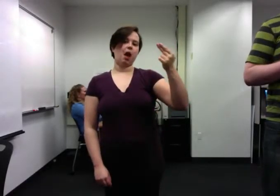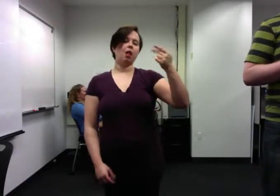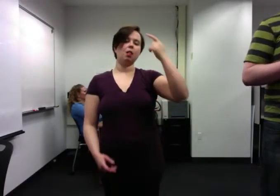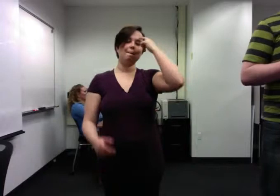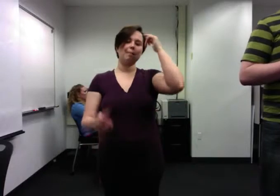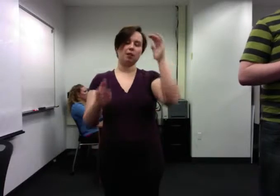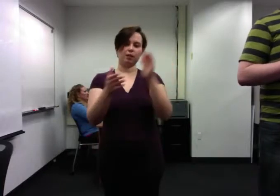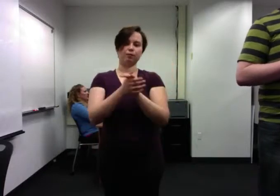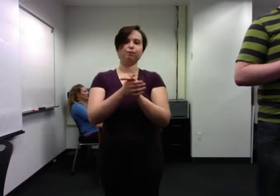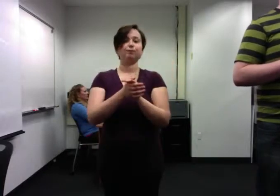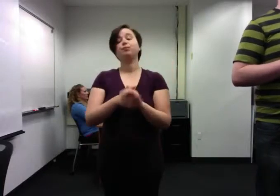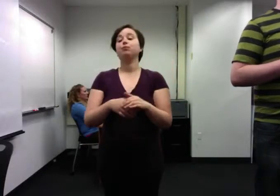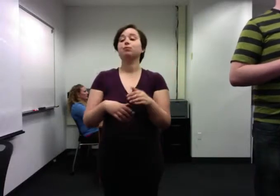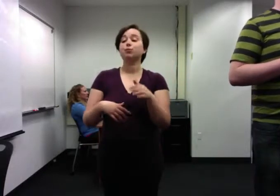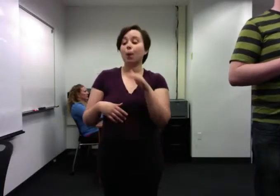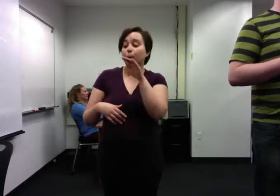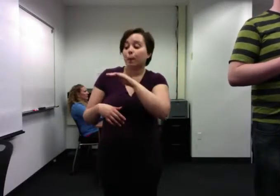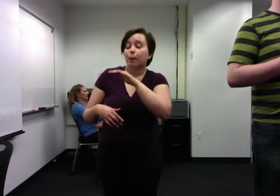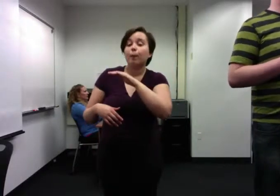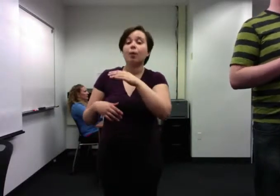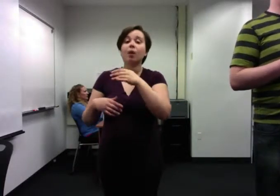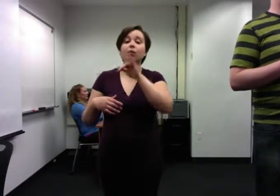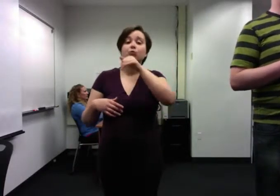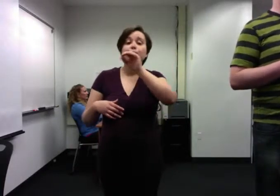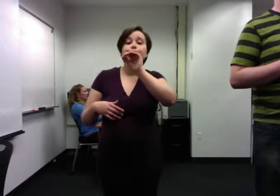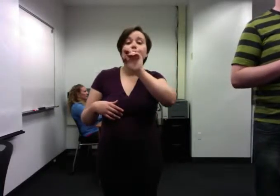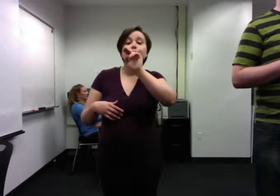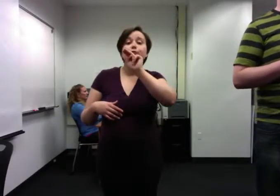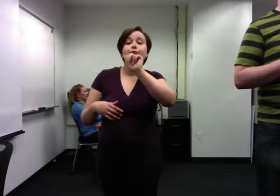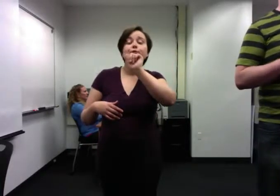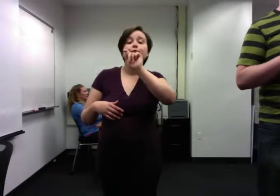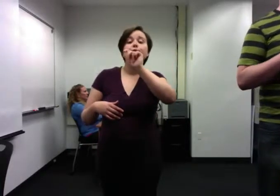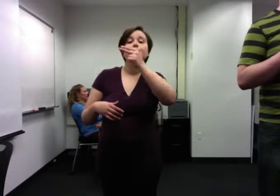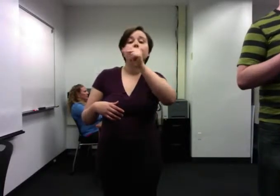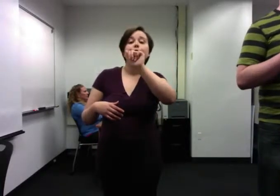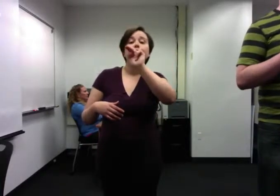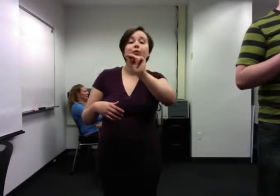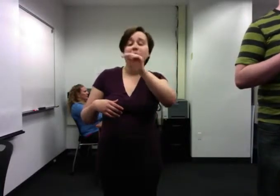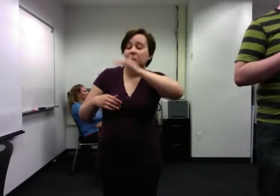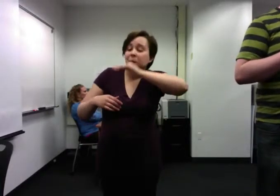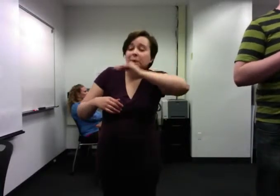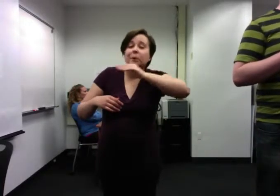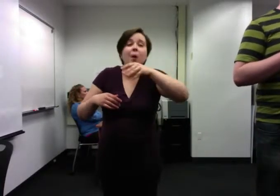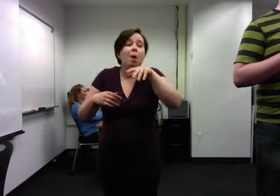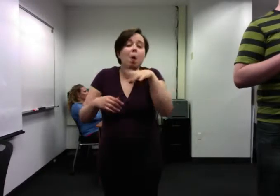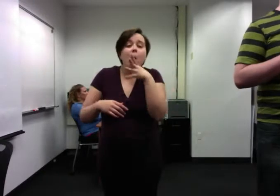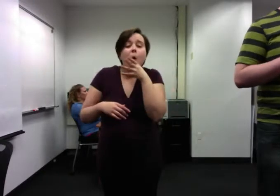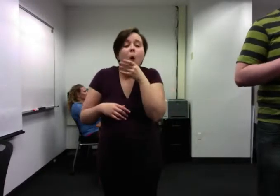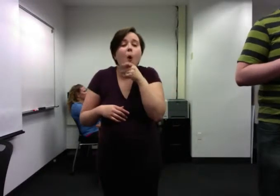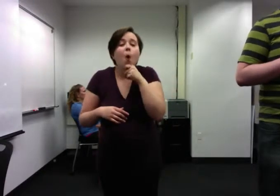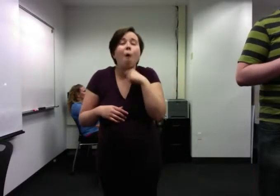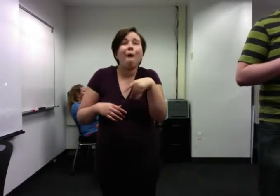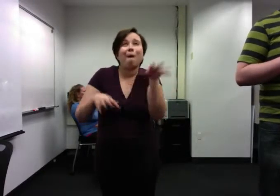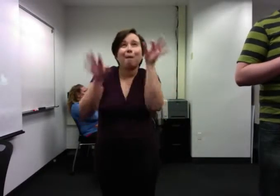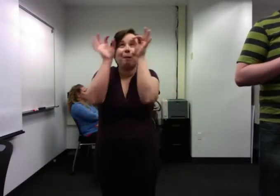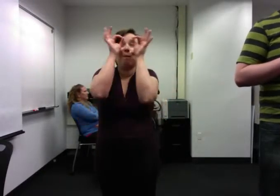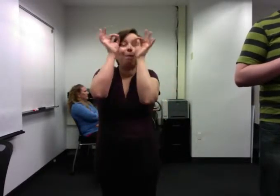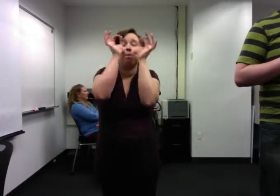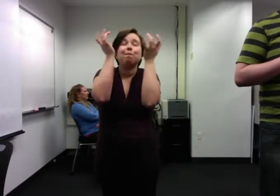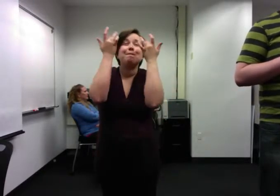about 5'4", and he had no hair, and he had two beady, wonderful, criss-kringle eyes, and he stood before